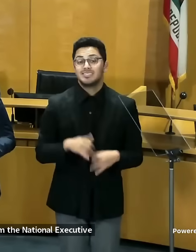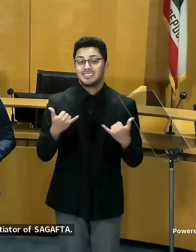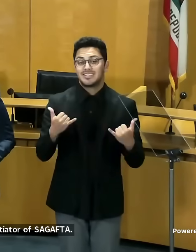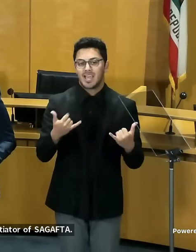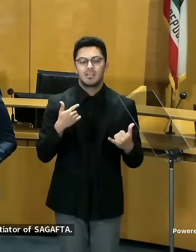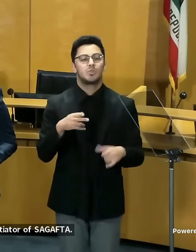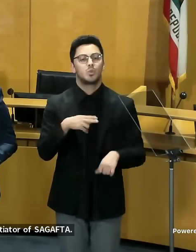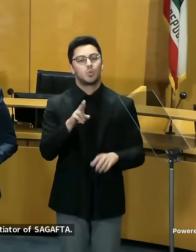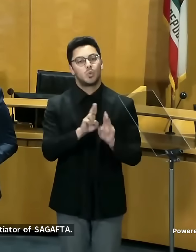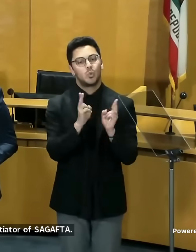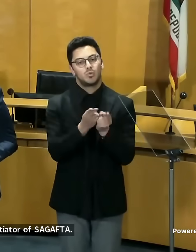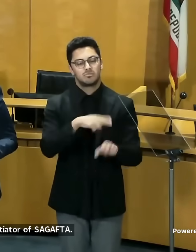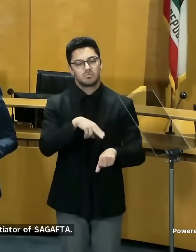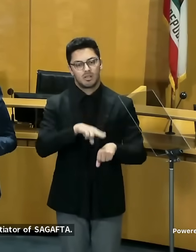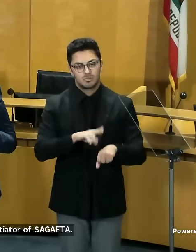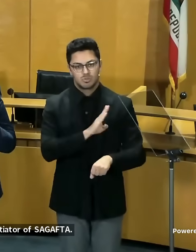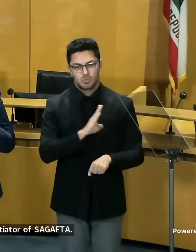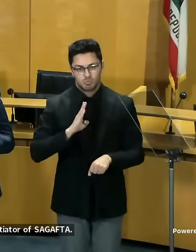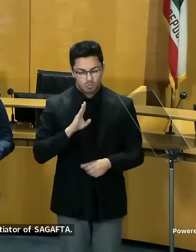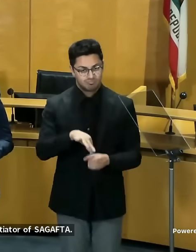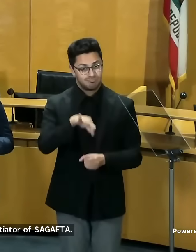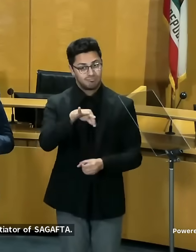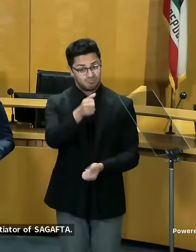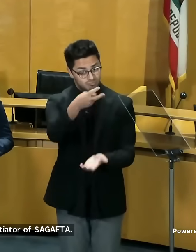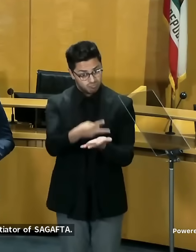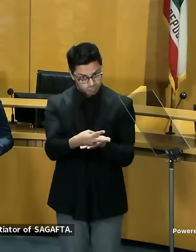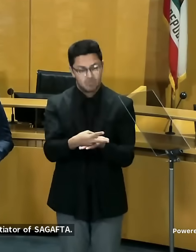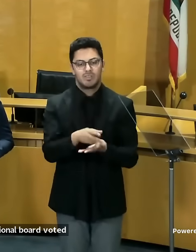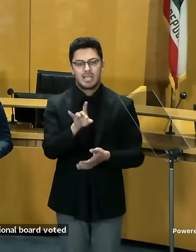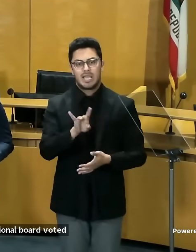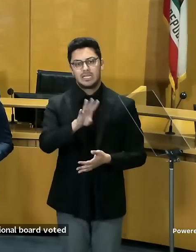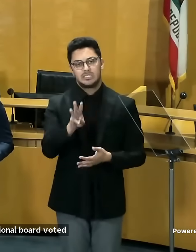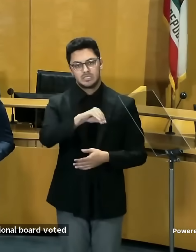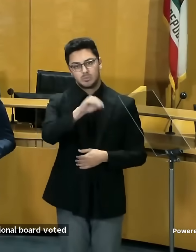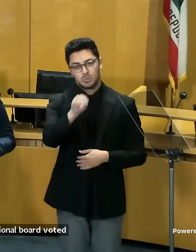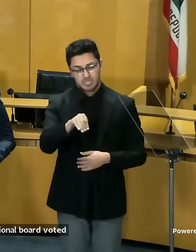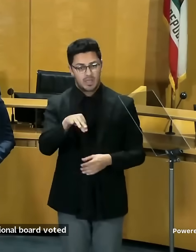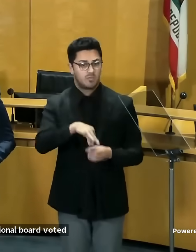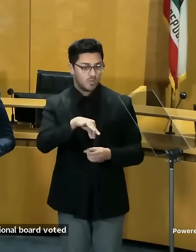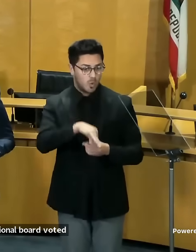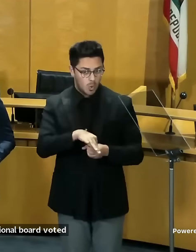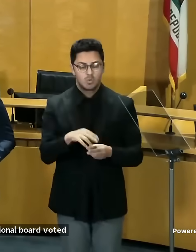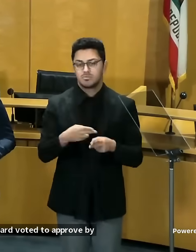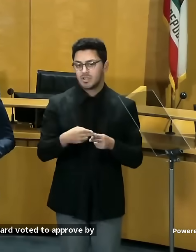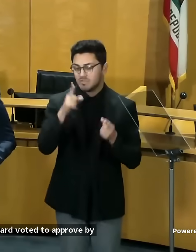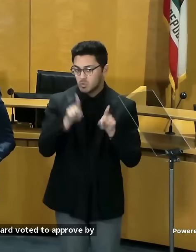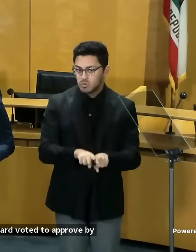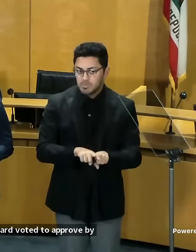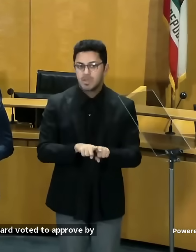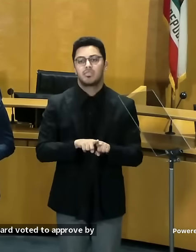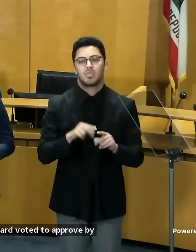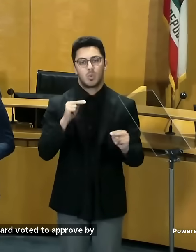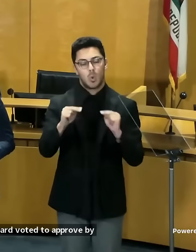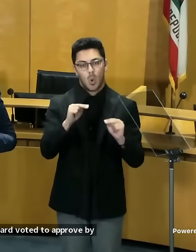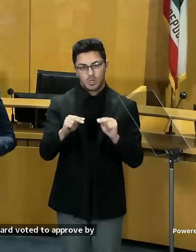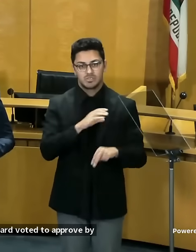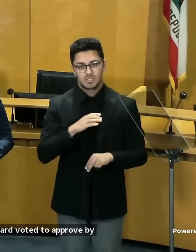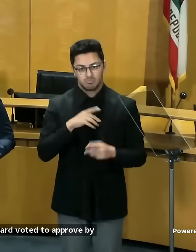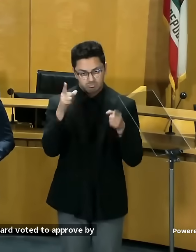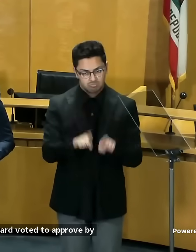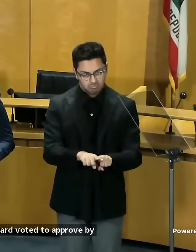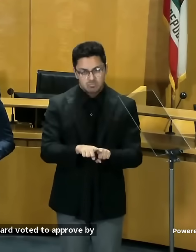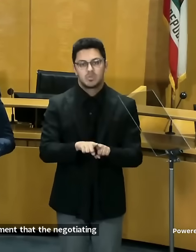the union's national board voted to approve by 86% vote the tentative agreement that the negotiating committee reached with